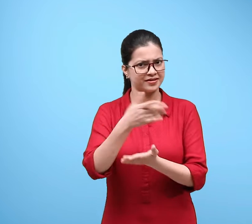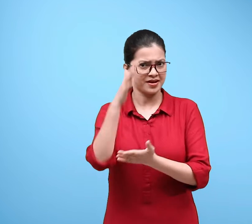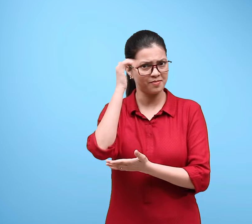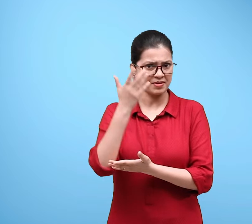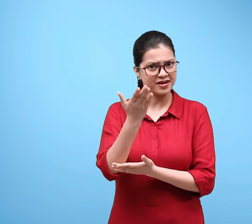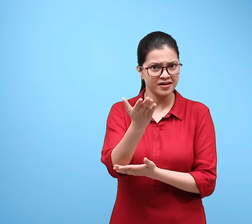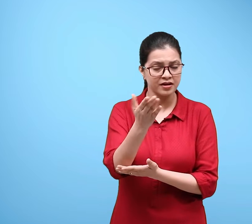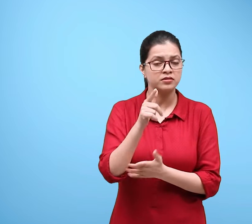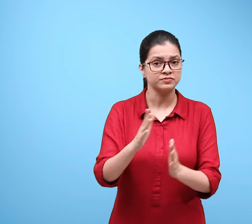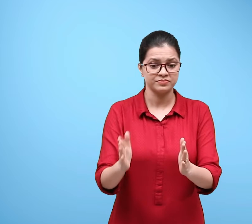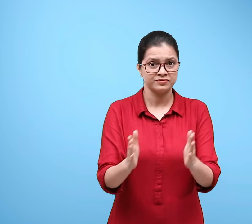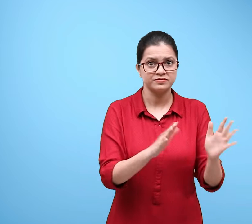a liquid.